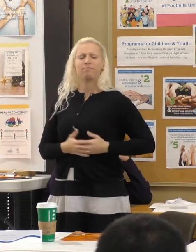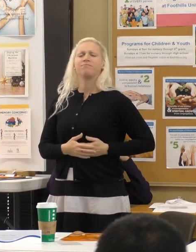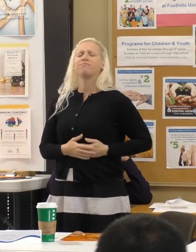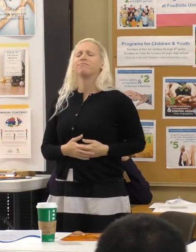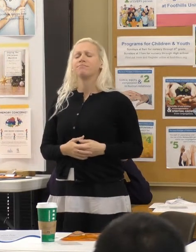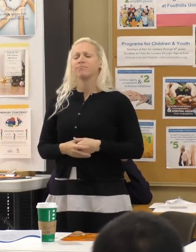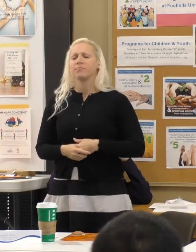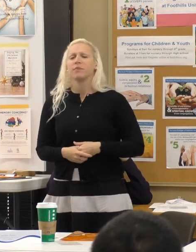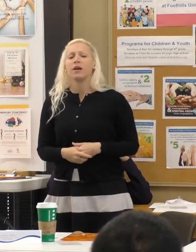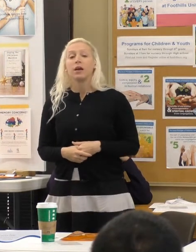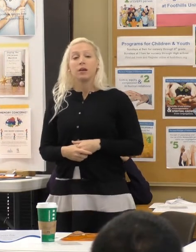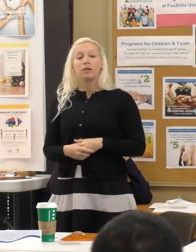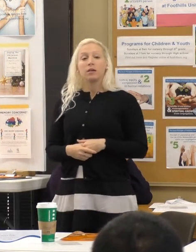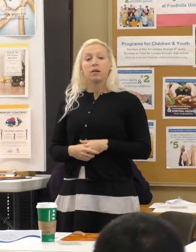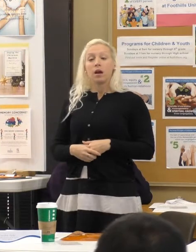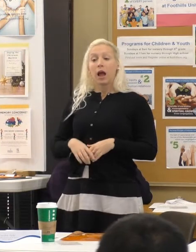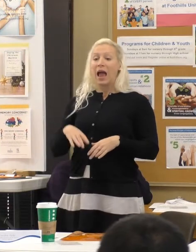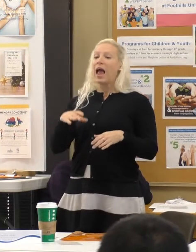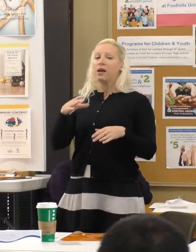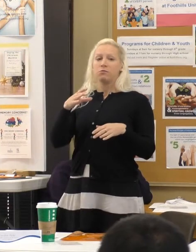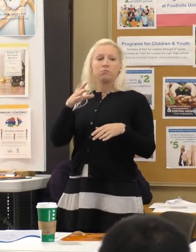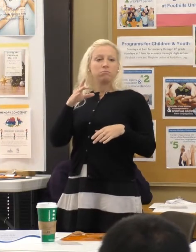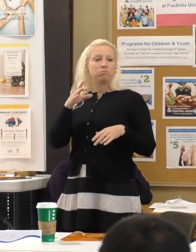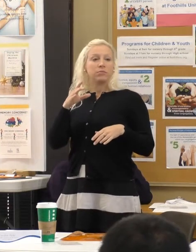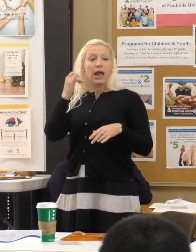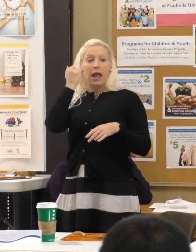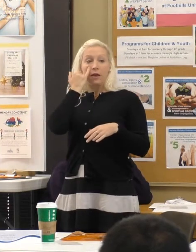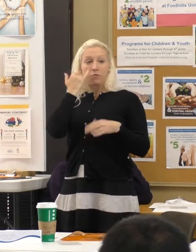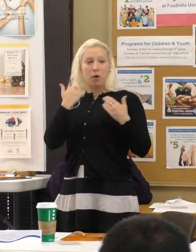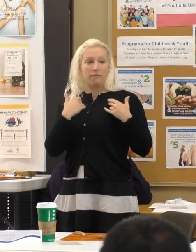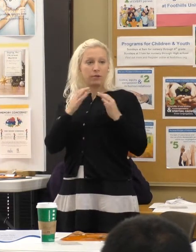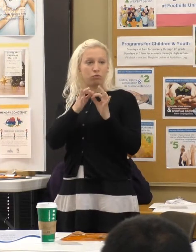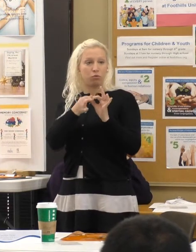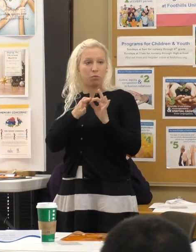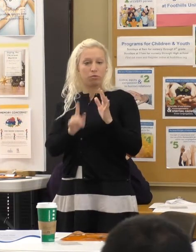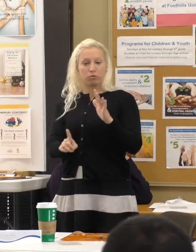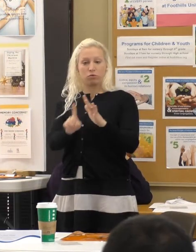So in regards to the medical field and best practices,